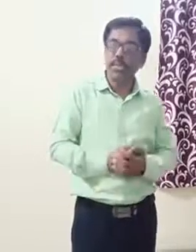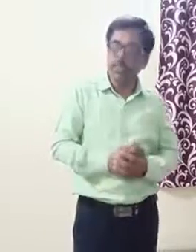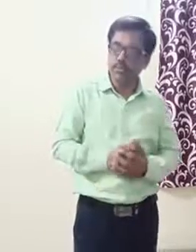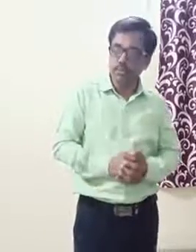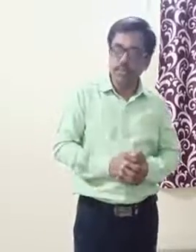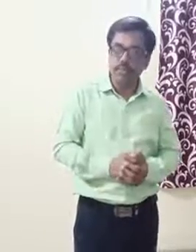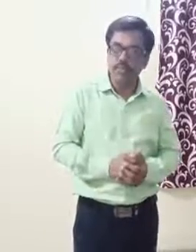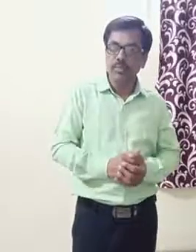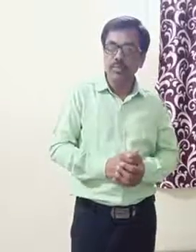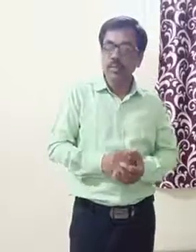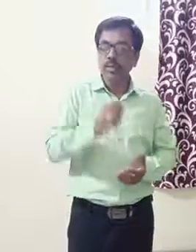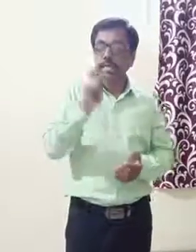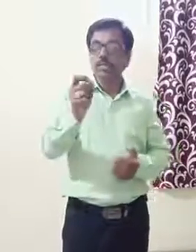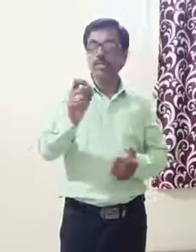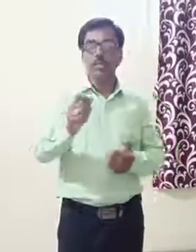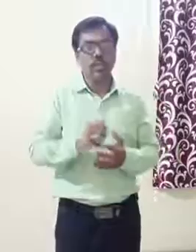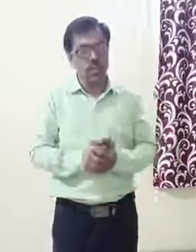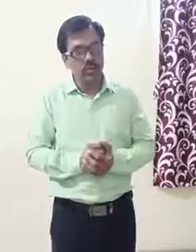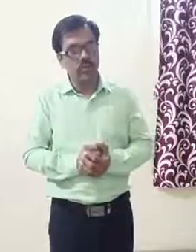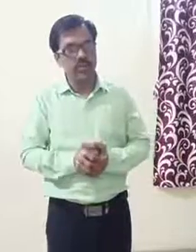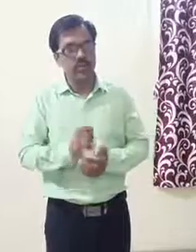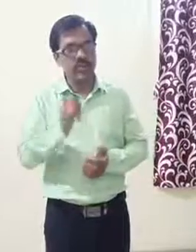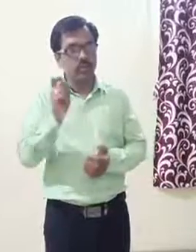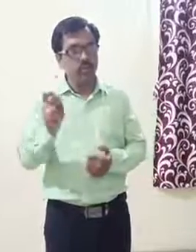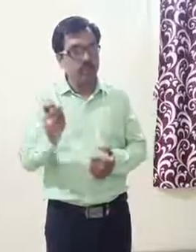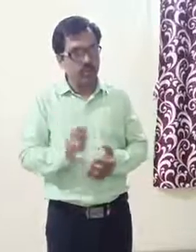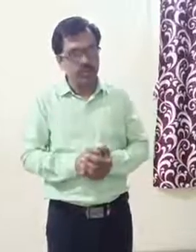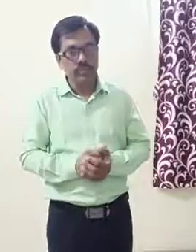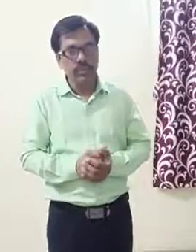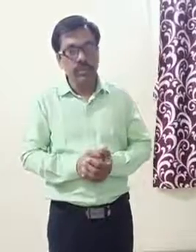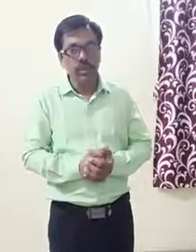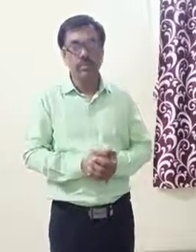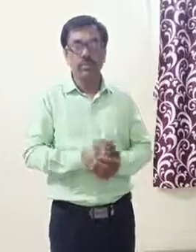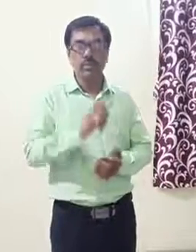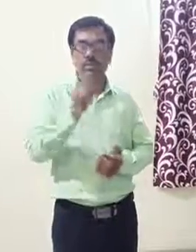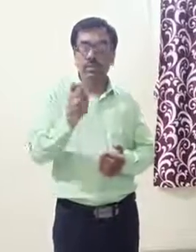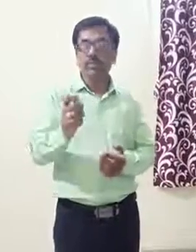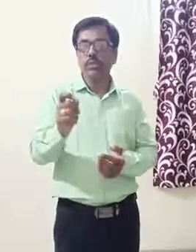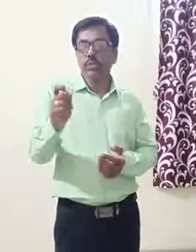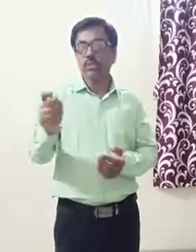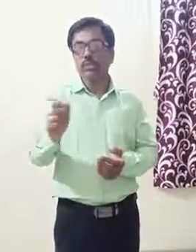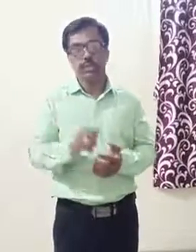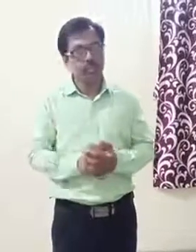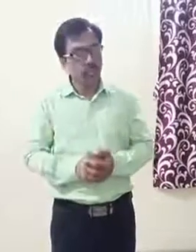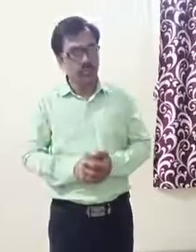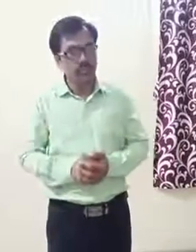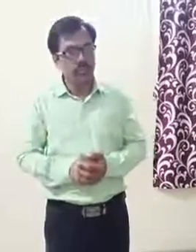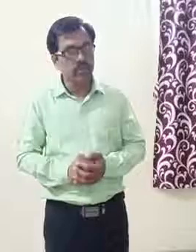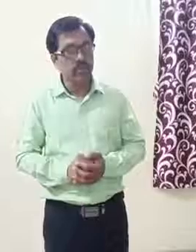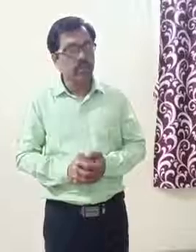the question, write a short note on Napoleonic Code or the Civil Code of 1804.